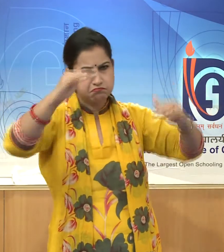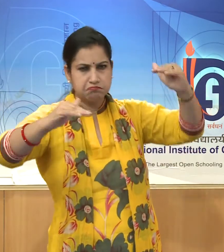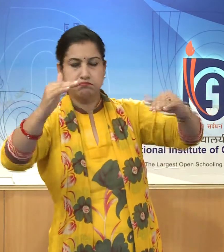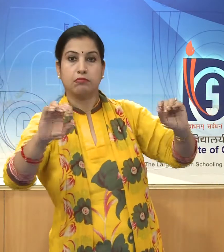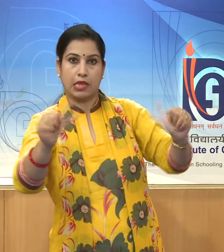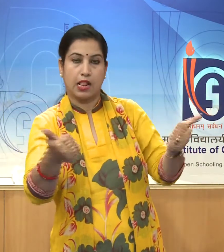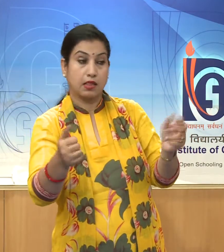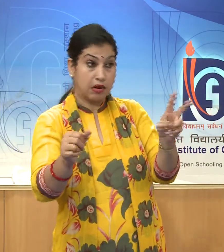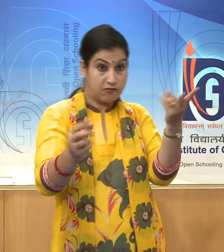the different